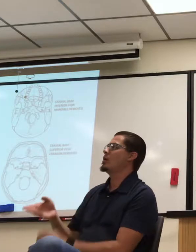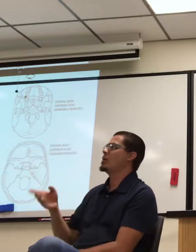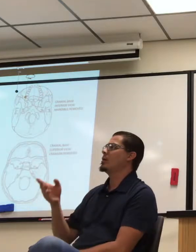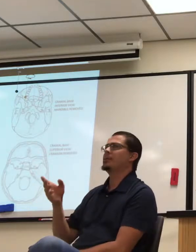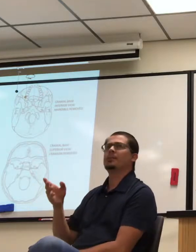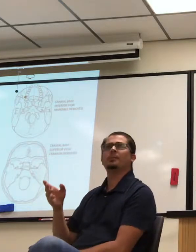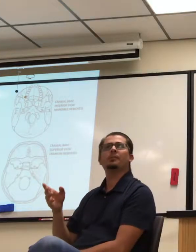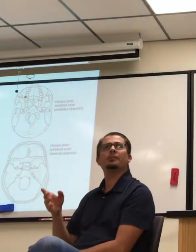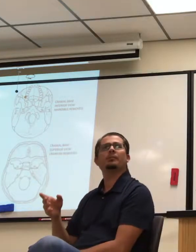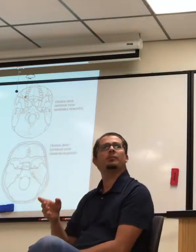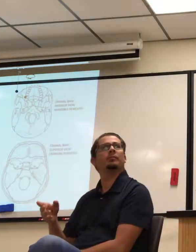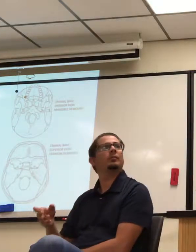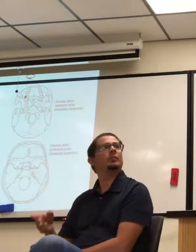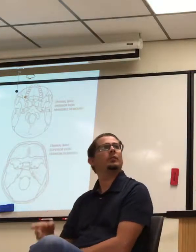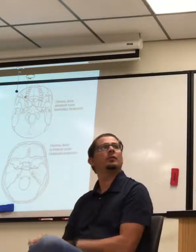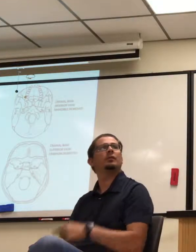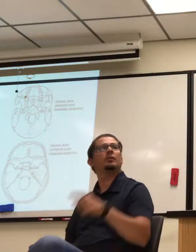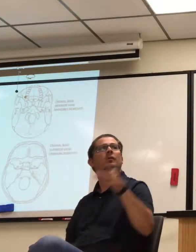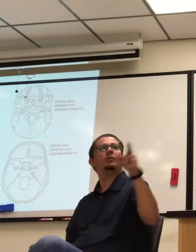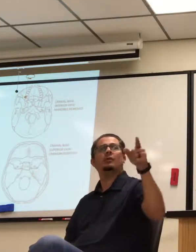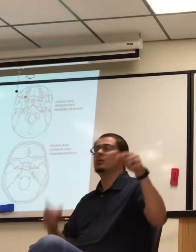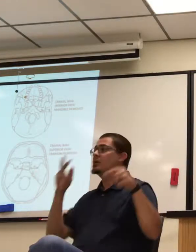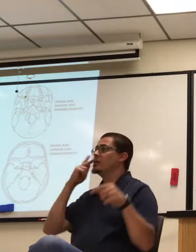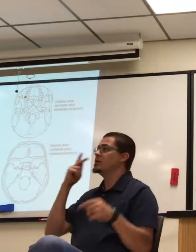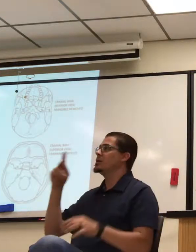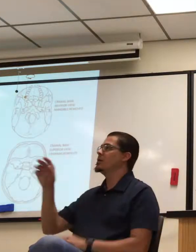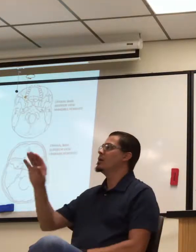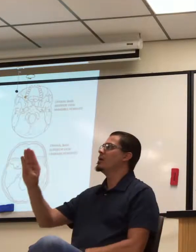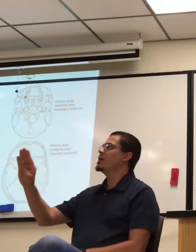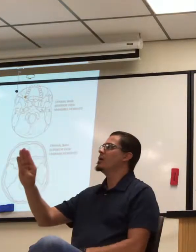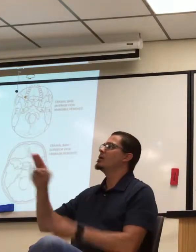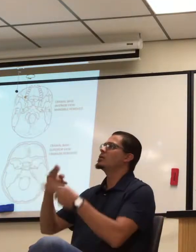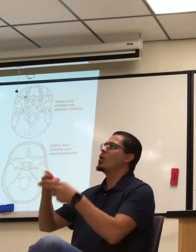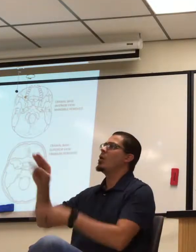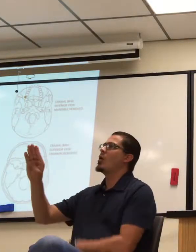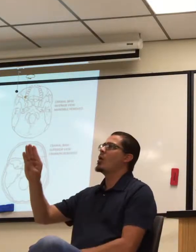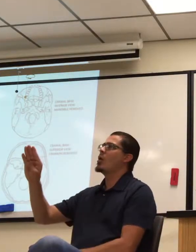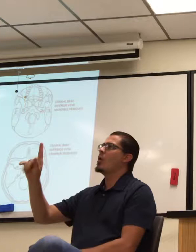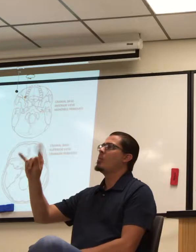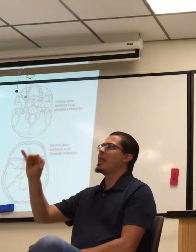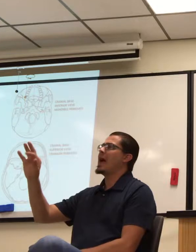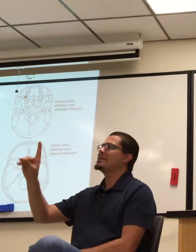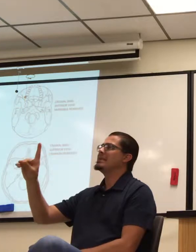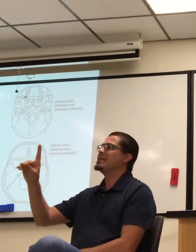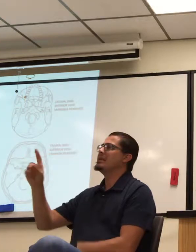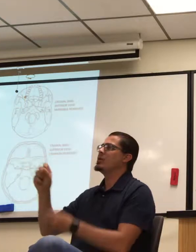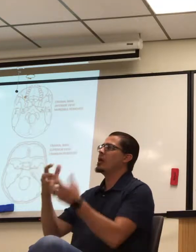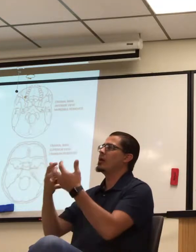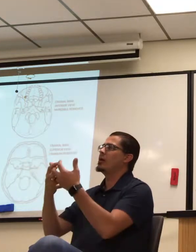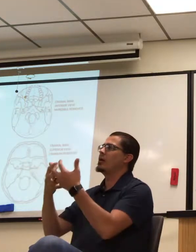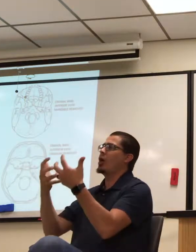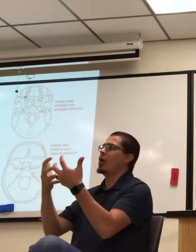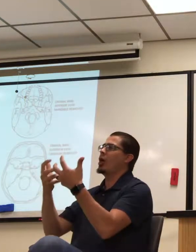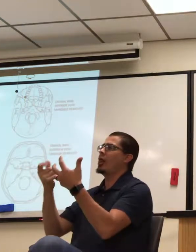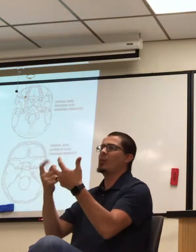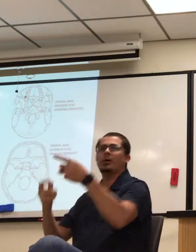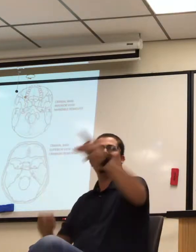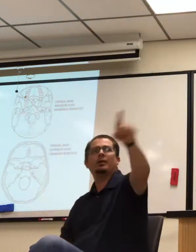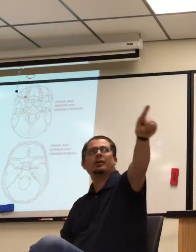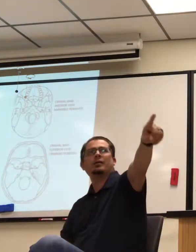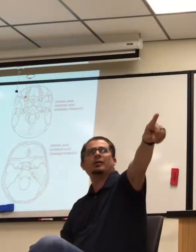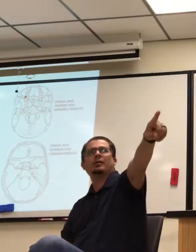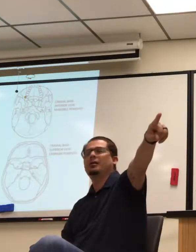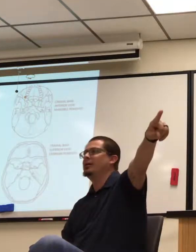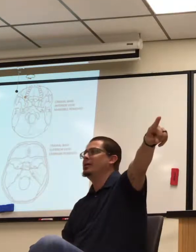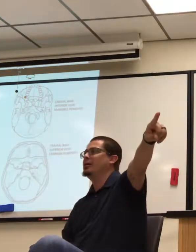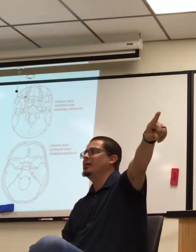blasted skulls? There's 2 right there. Blasted means they're disarticulated but almost together, right? There's 2 over there. So